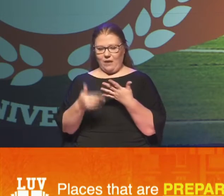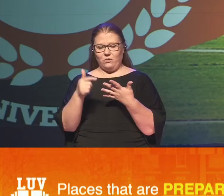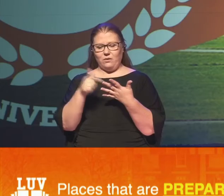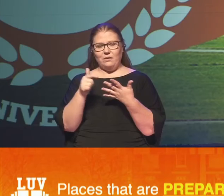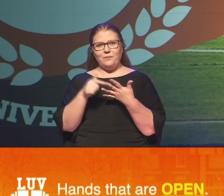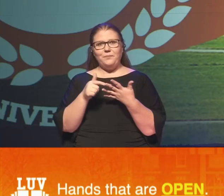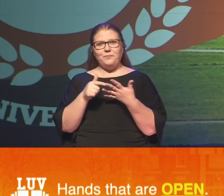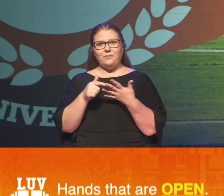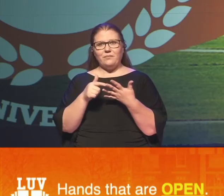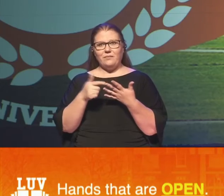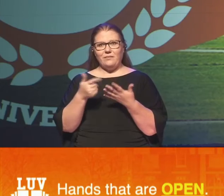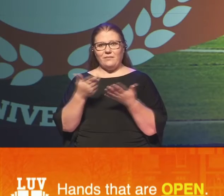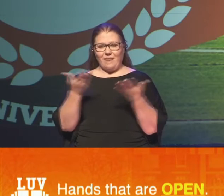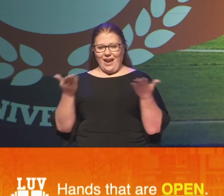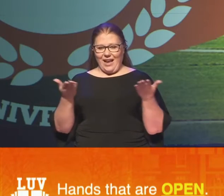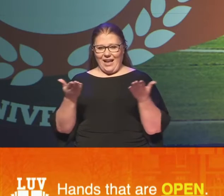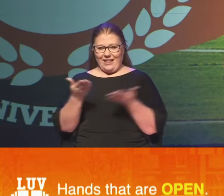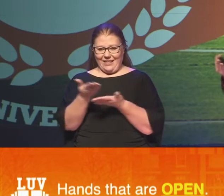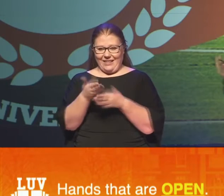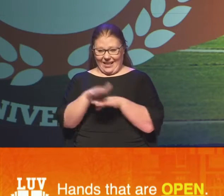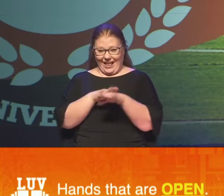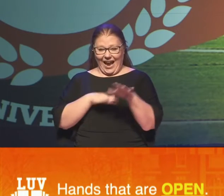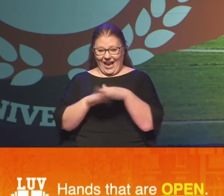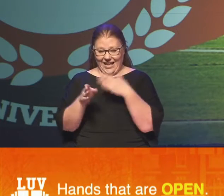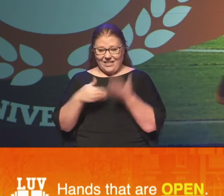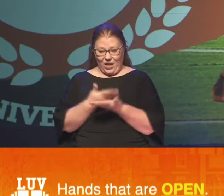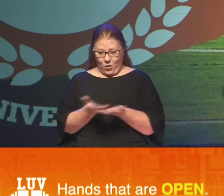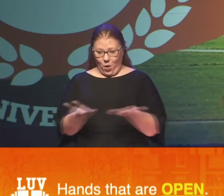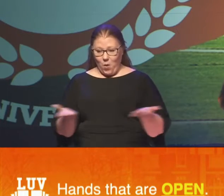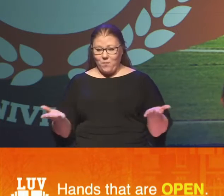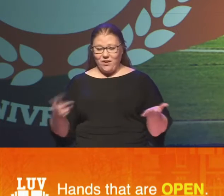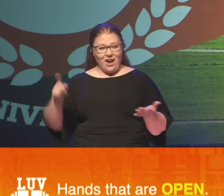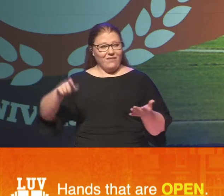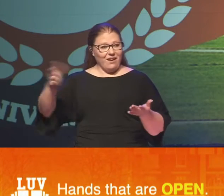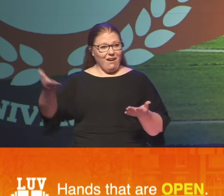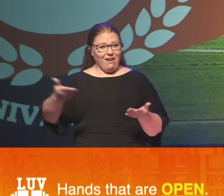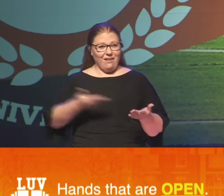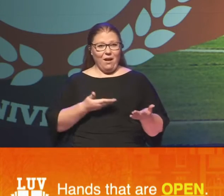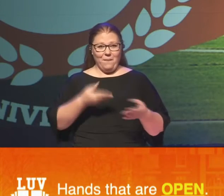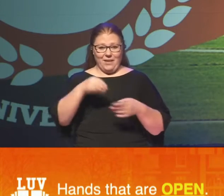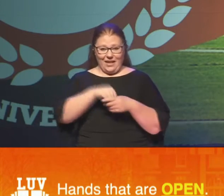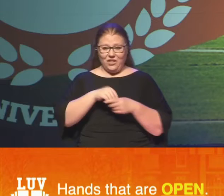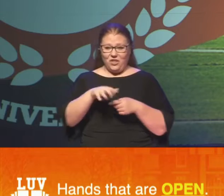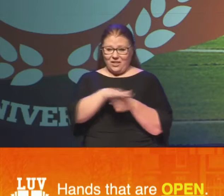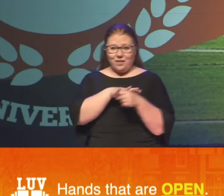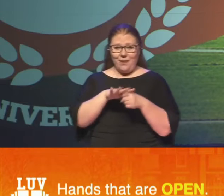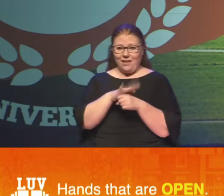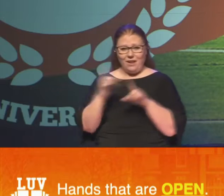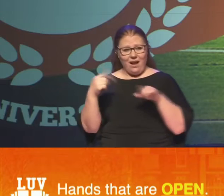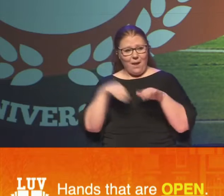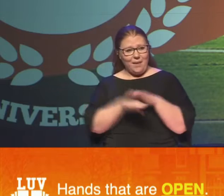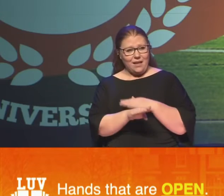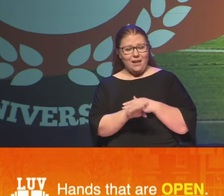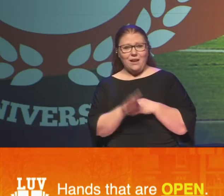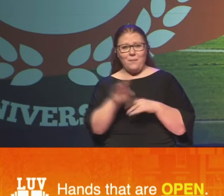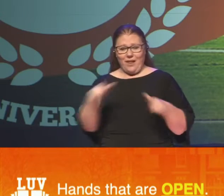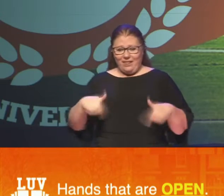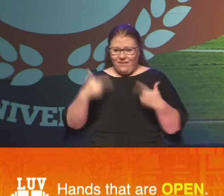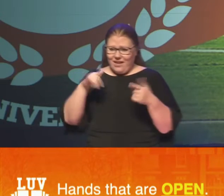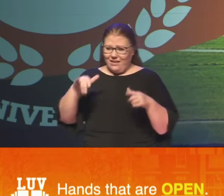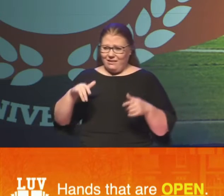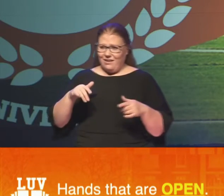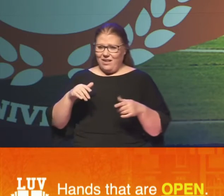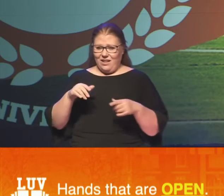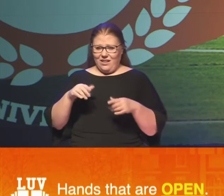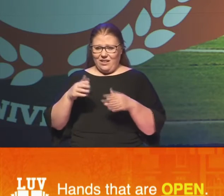hands that are open. So you have to come to this space. Hospitality is not simply come in this moment, but just living this life